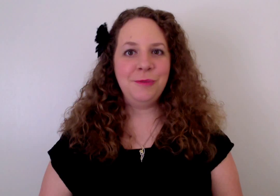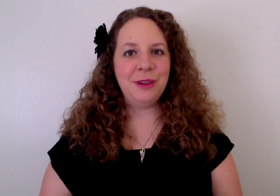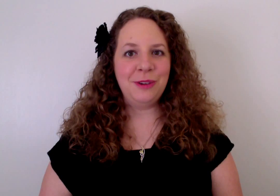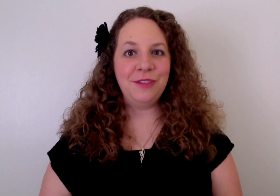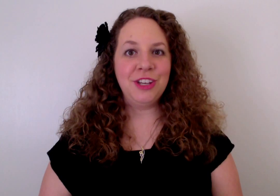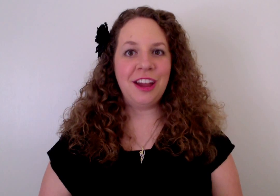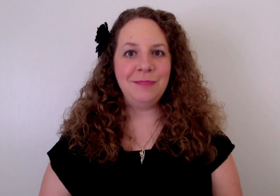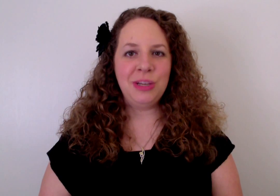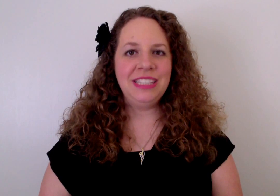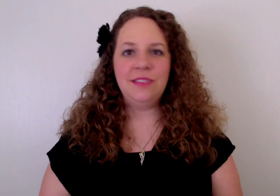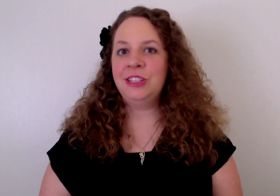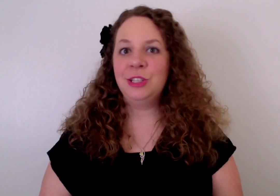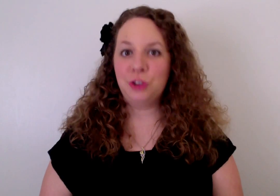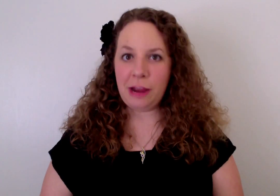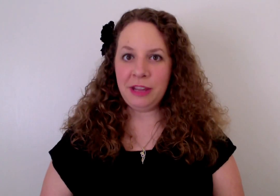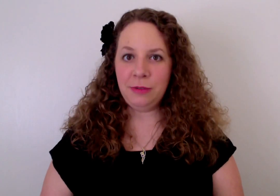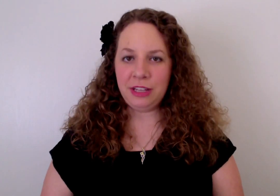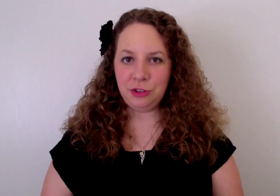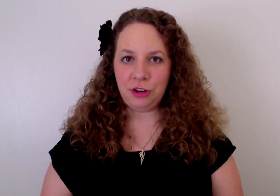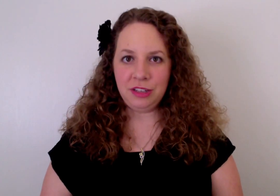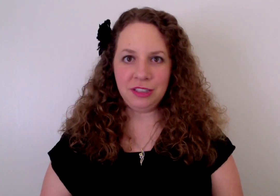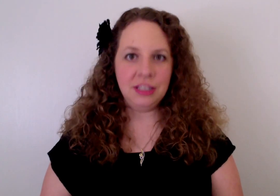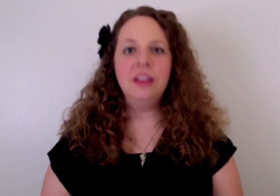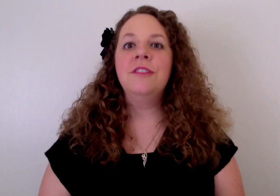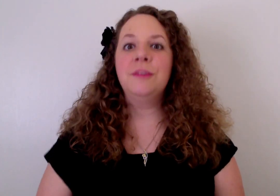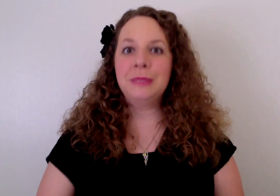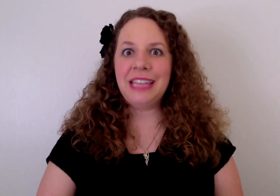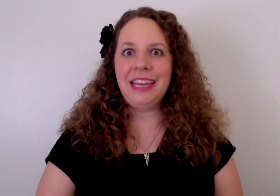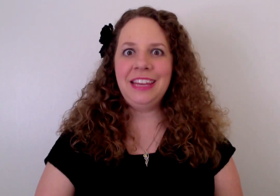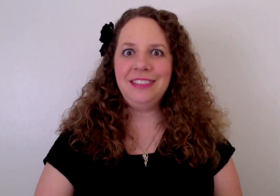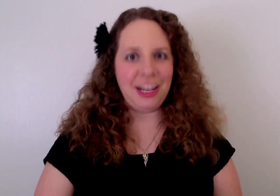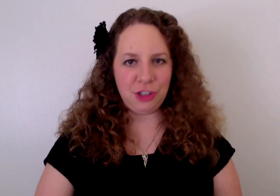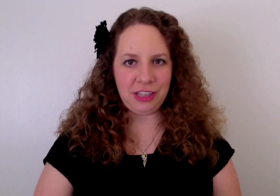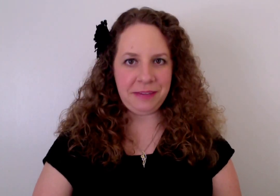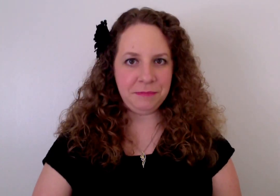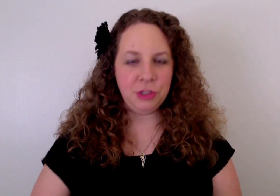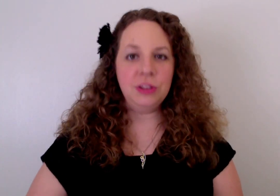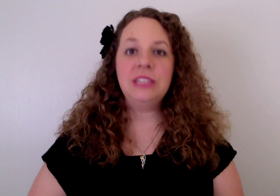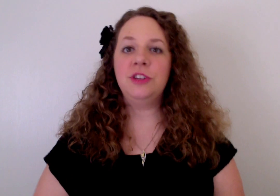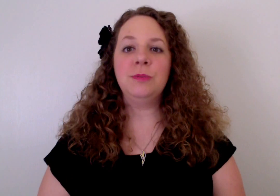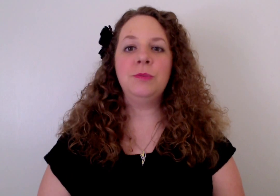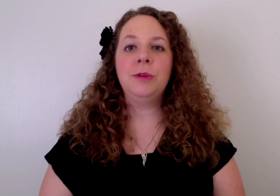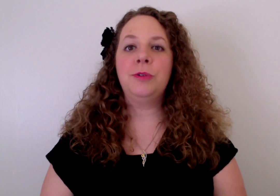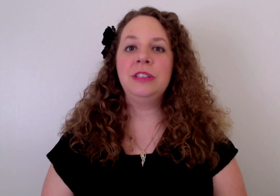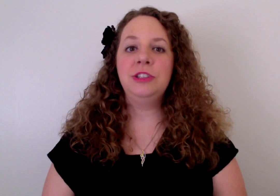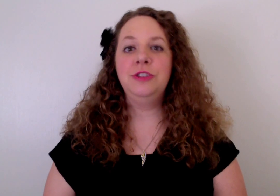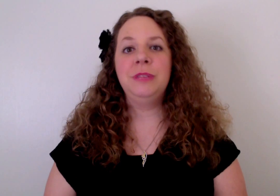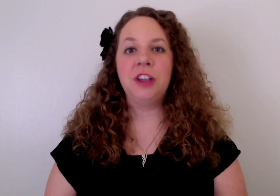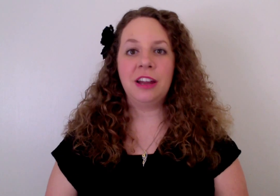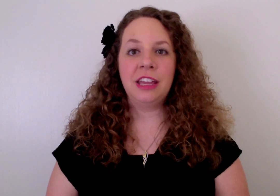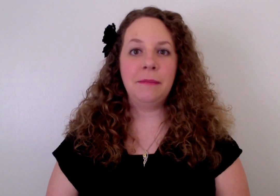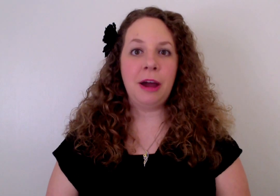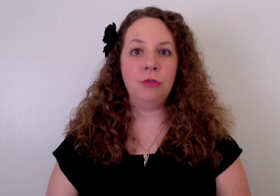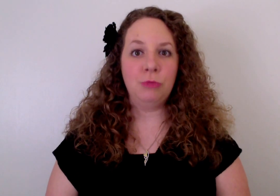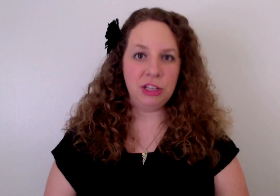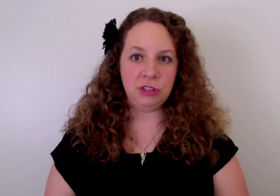we'll be going over 9.7, describing a restaurant from signing naturally. So this first one, we're going to be talking about restaurants.